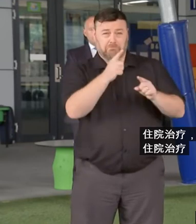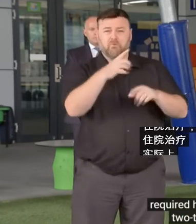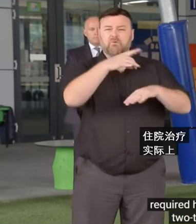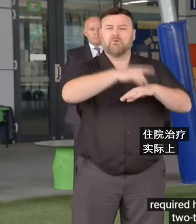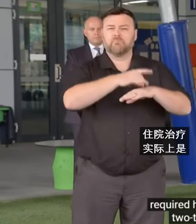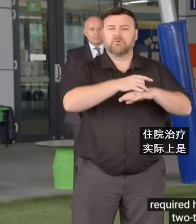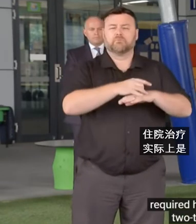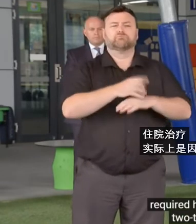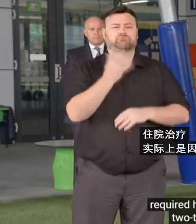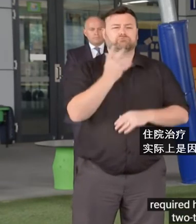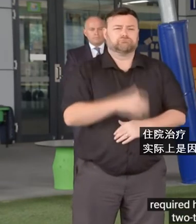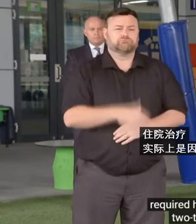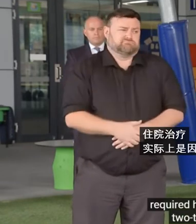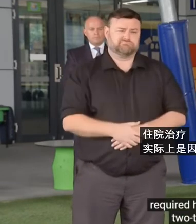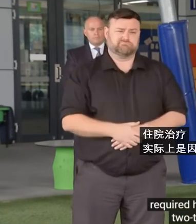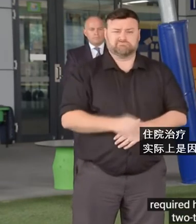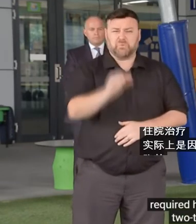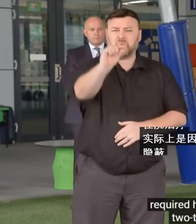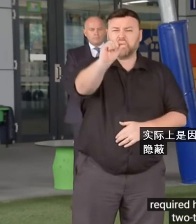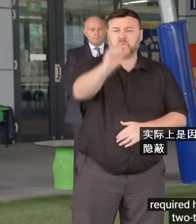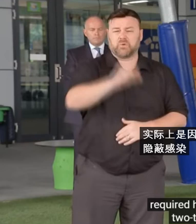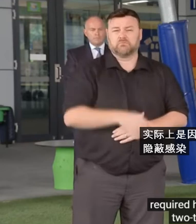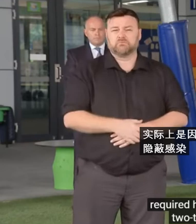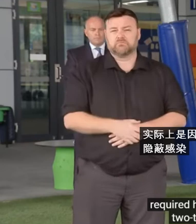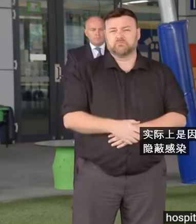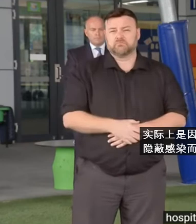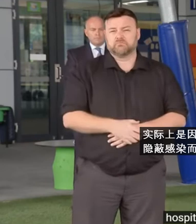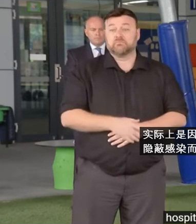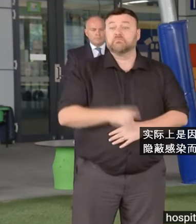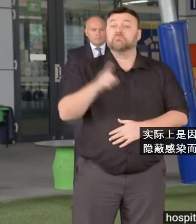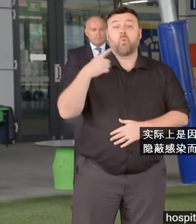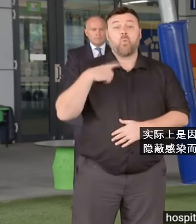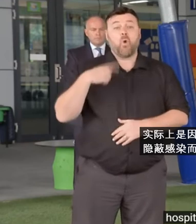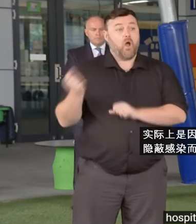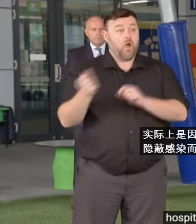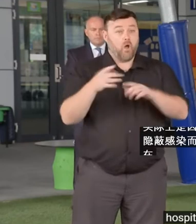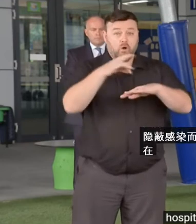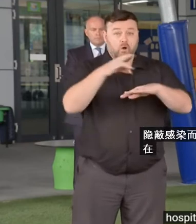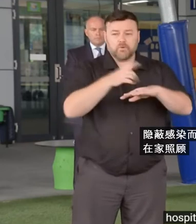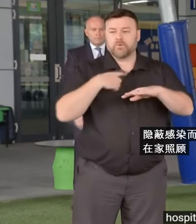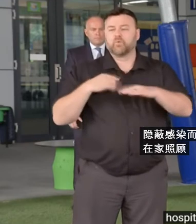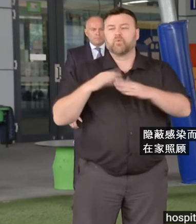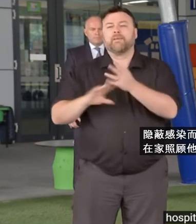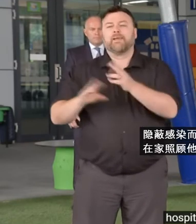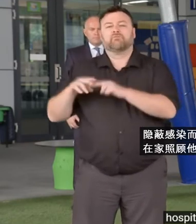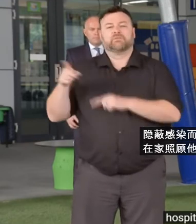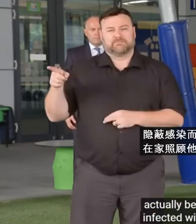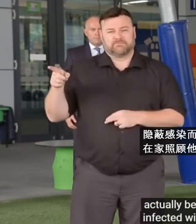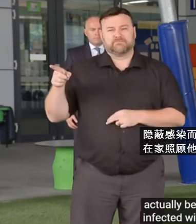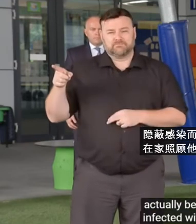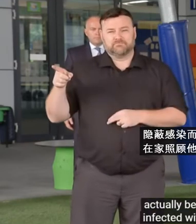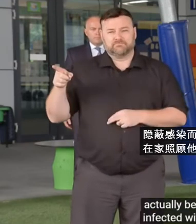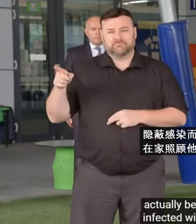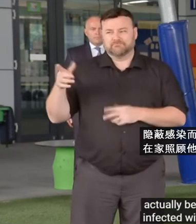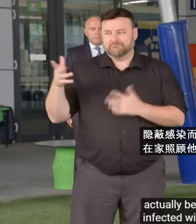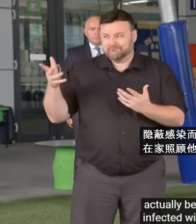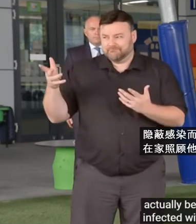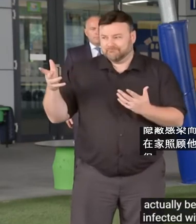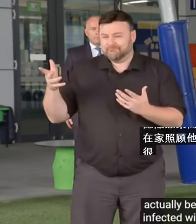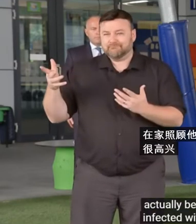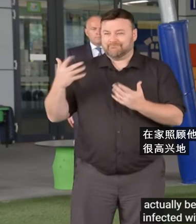hospitalisations were actually because parents were infected with COVID and weren't able to look after their children at